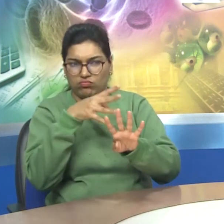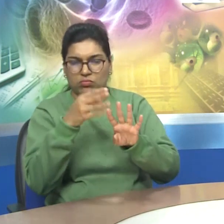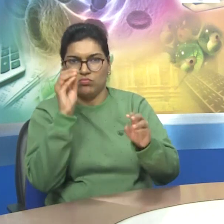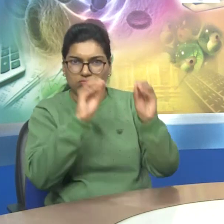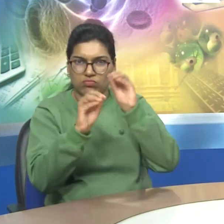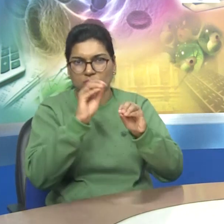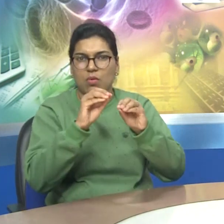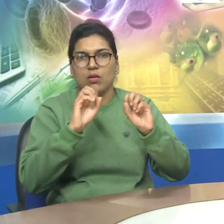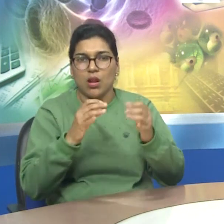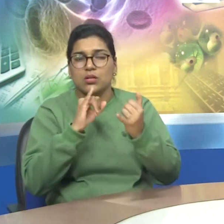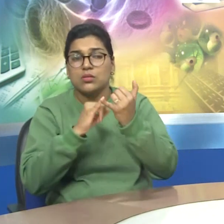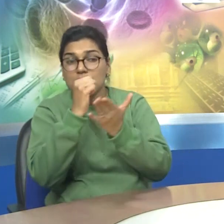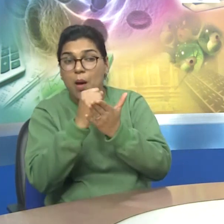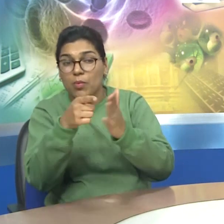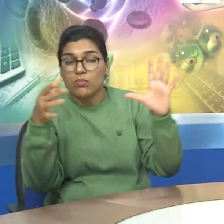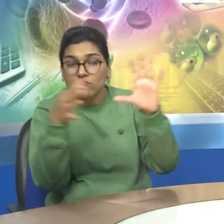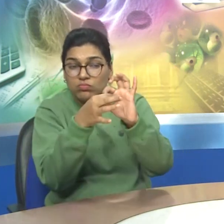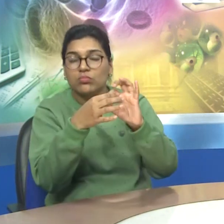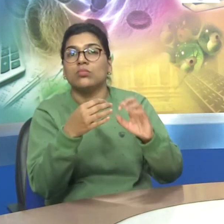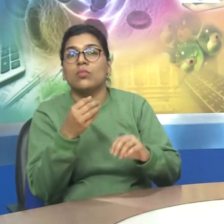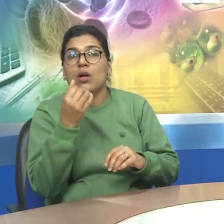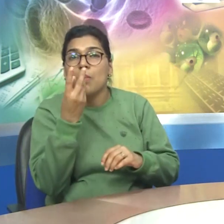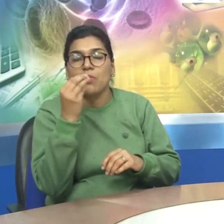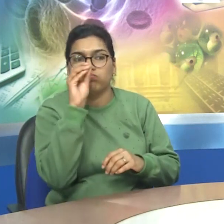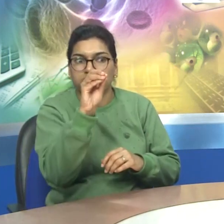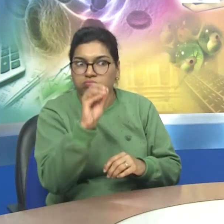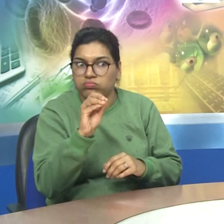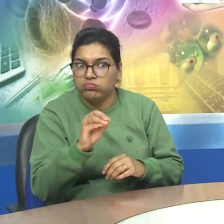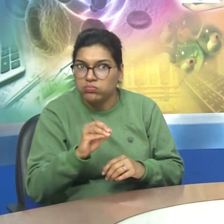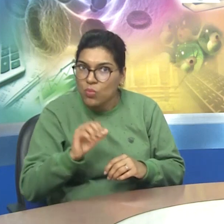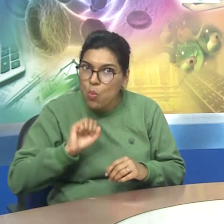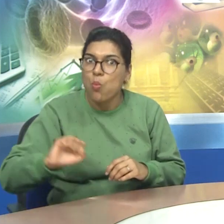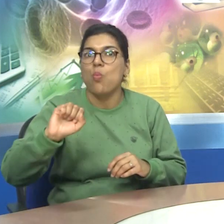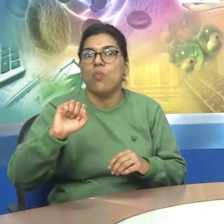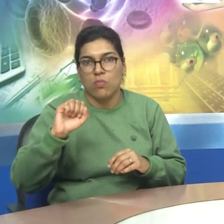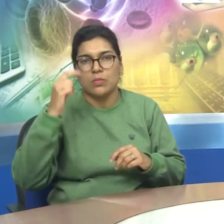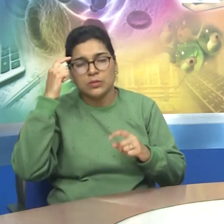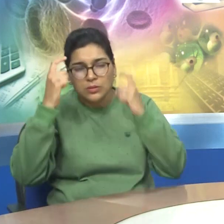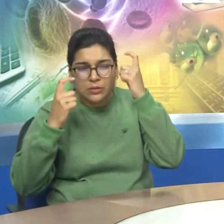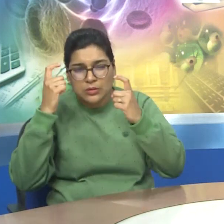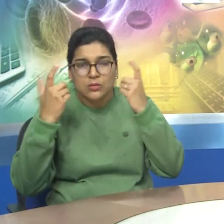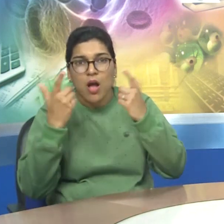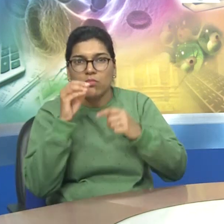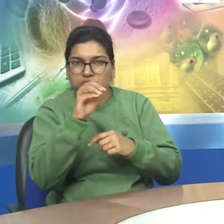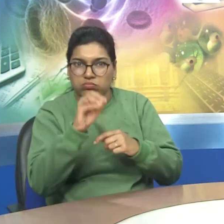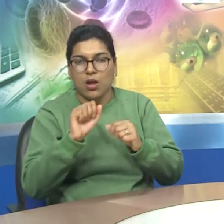it is a classification type. So, enumerative scheme of classification